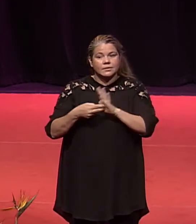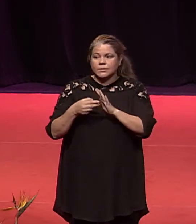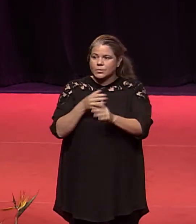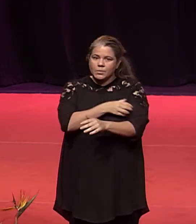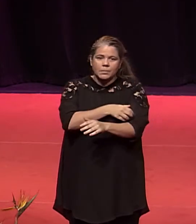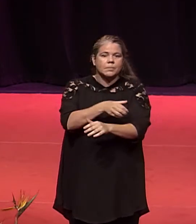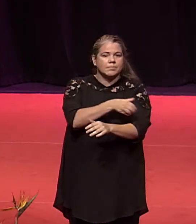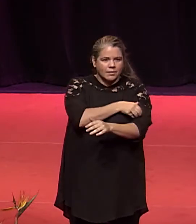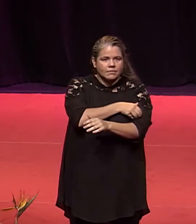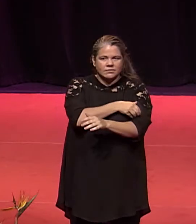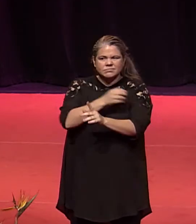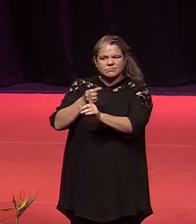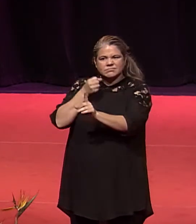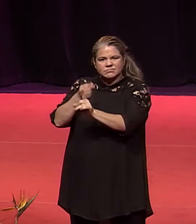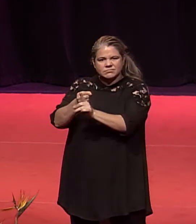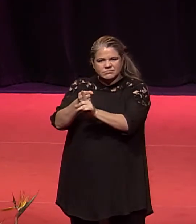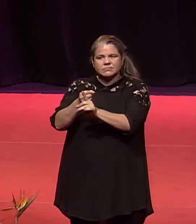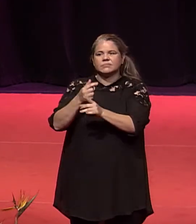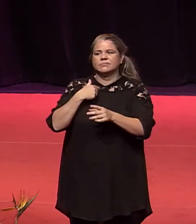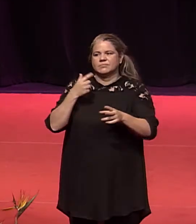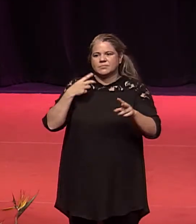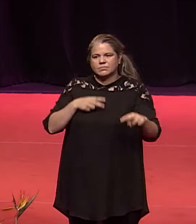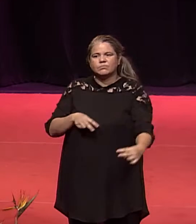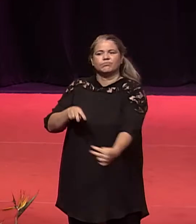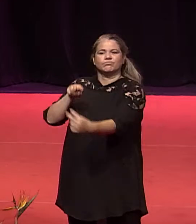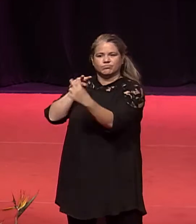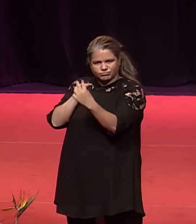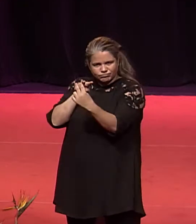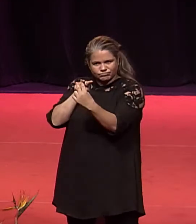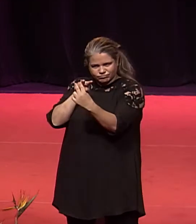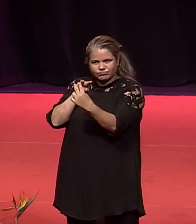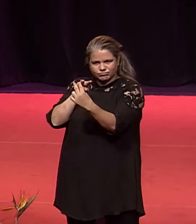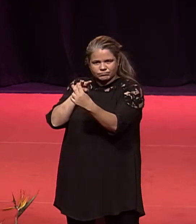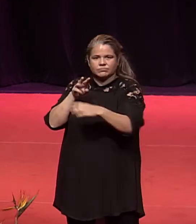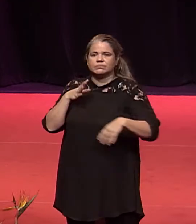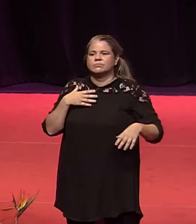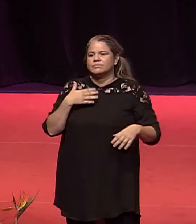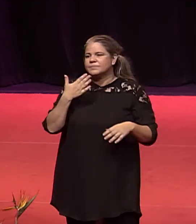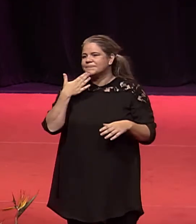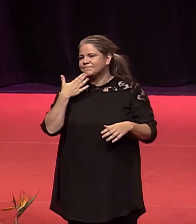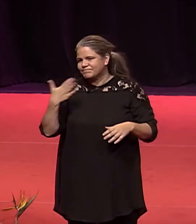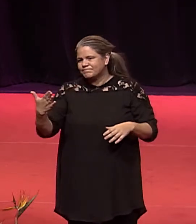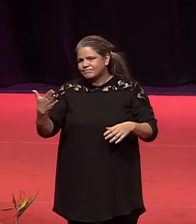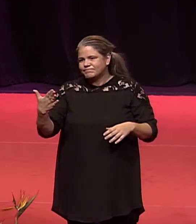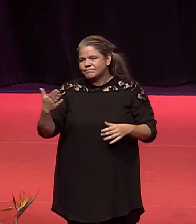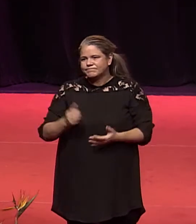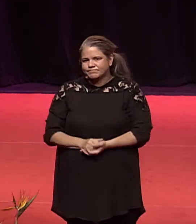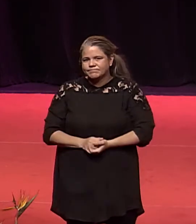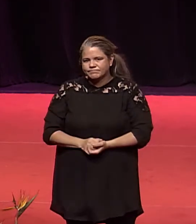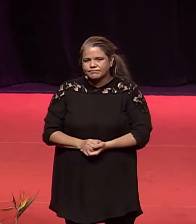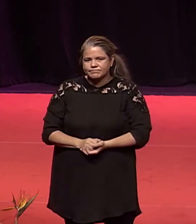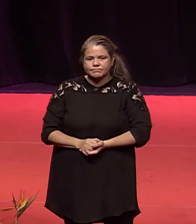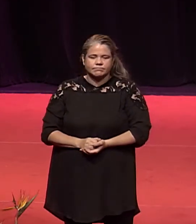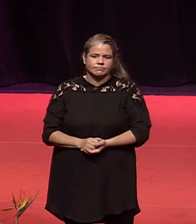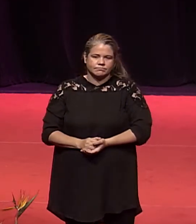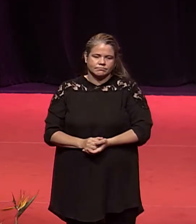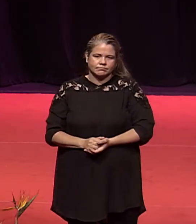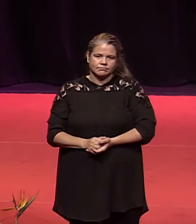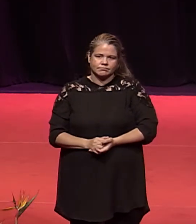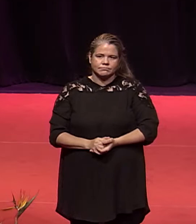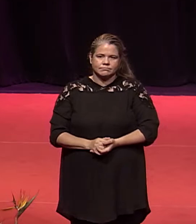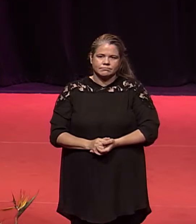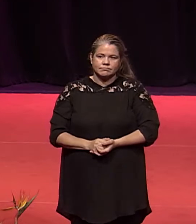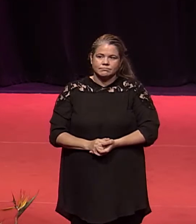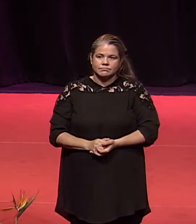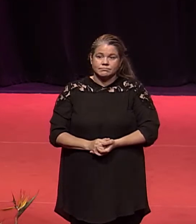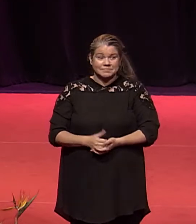more memorable when you step up to someone, look them in the eyes, and say thank you. You